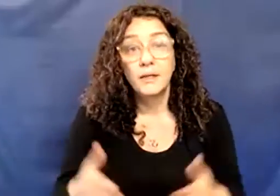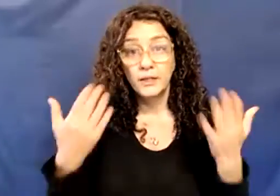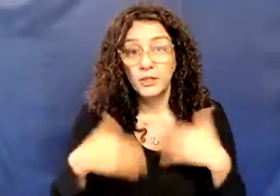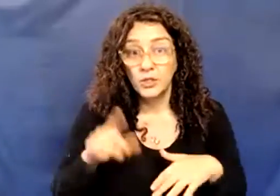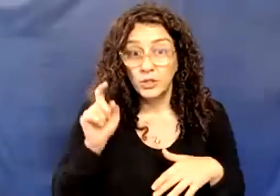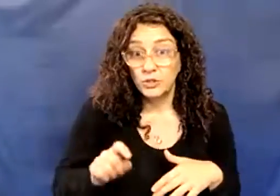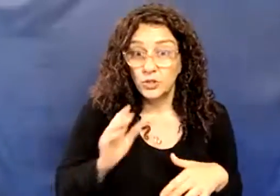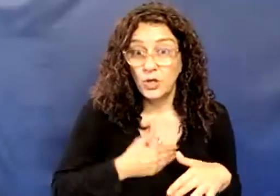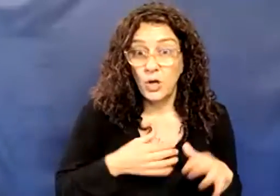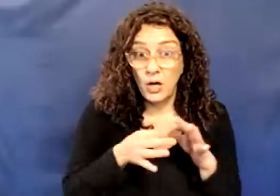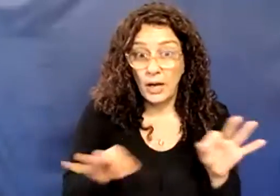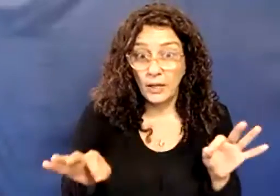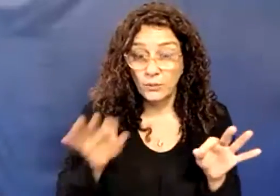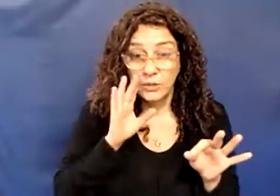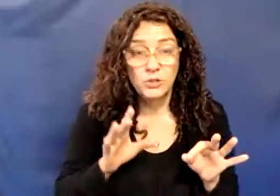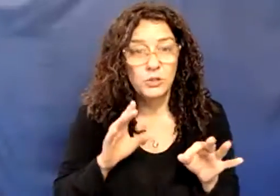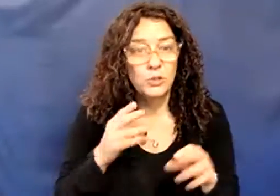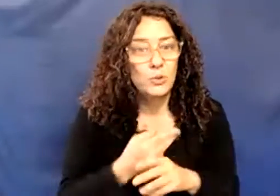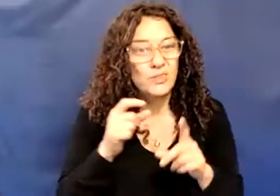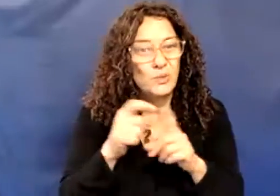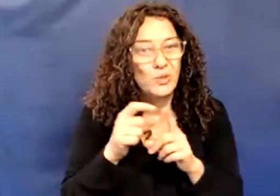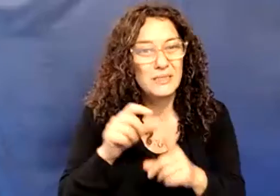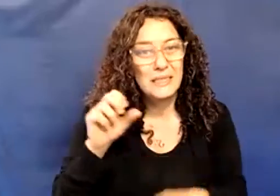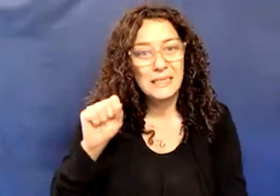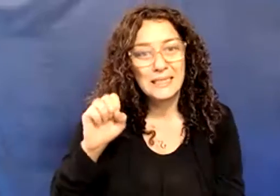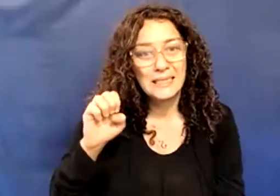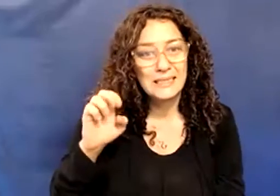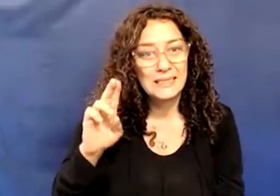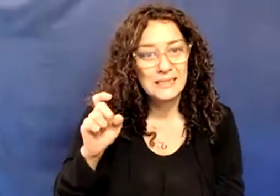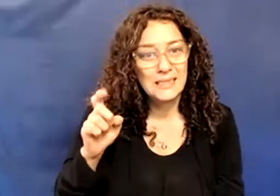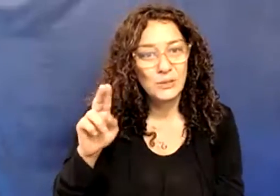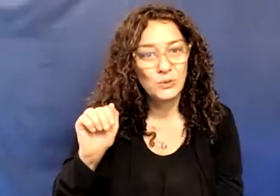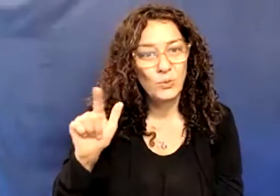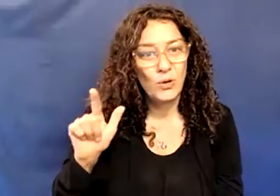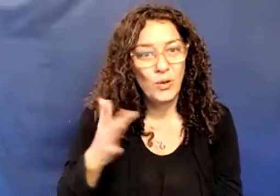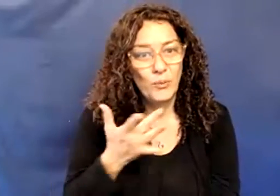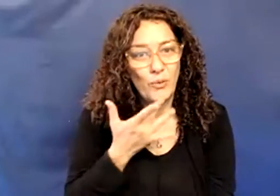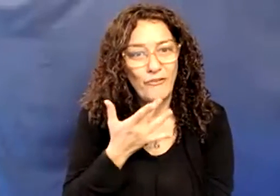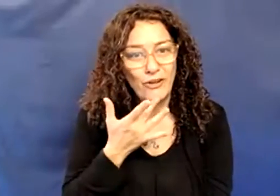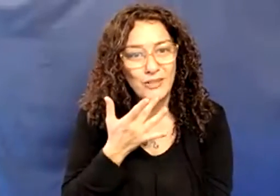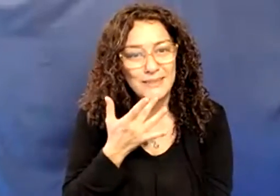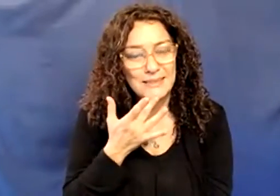include sexual preference? Now we're updating the 12 and 12 with the the words of the opposite